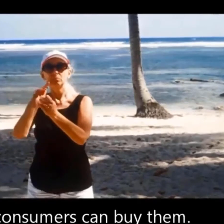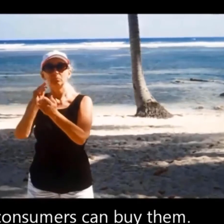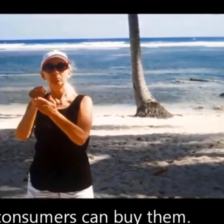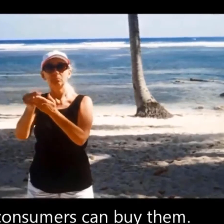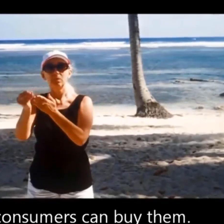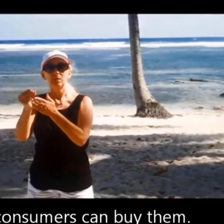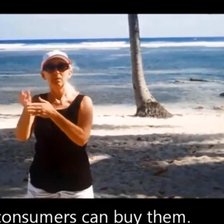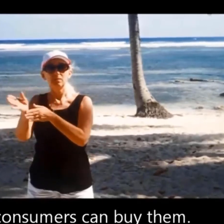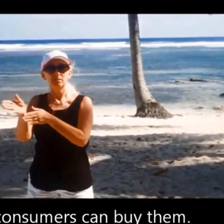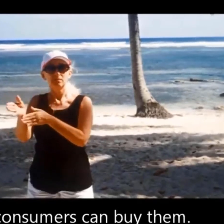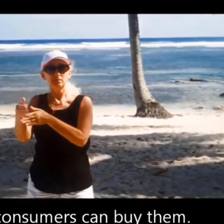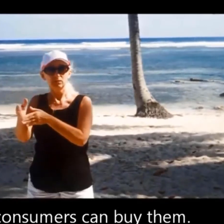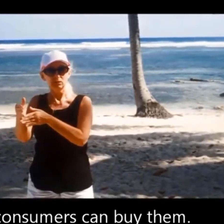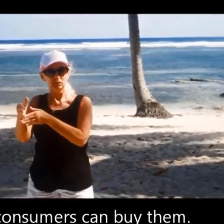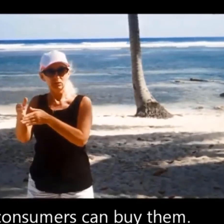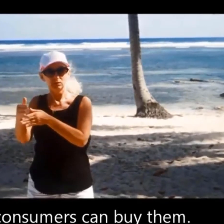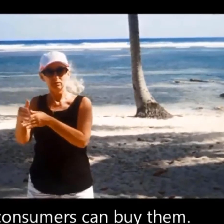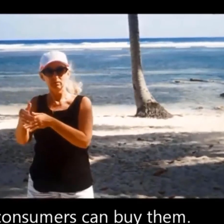where consumers can buy them.